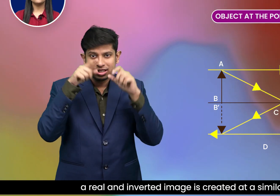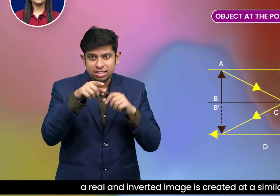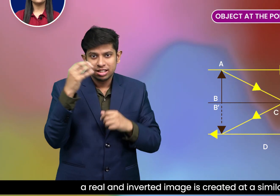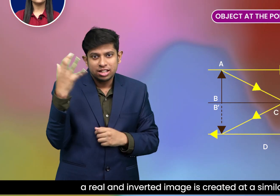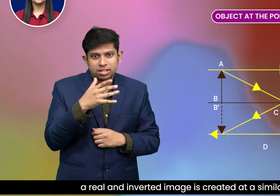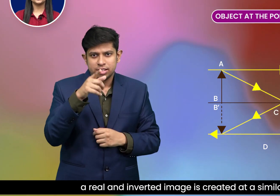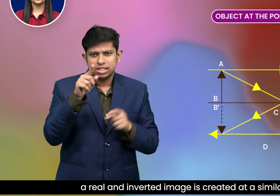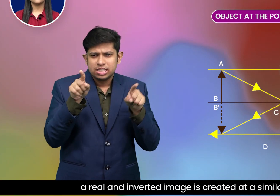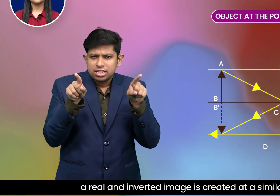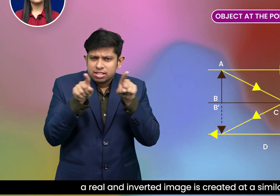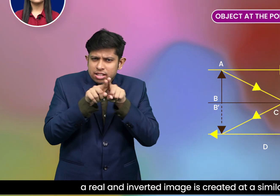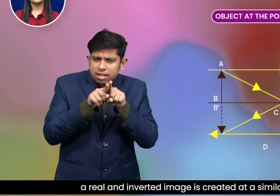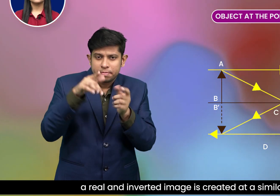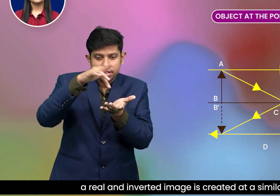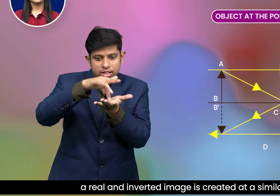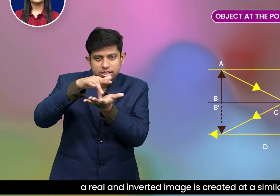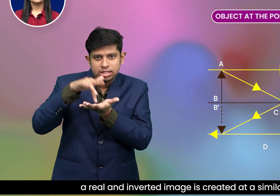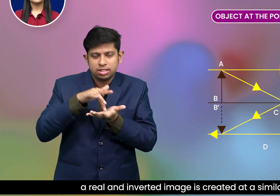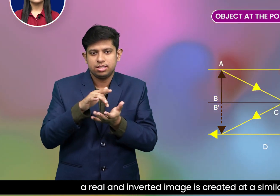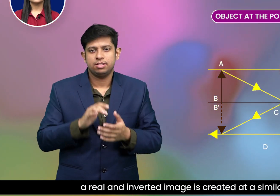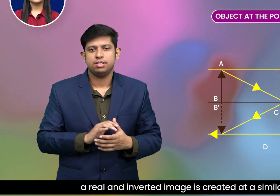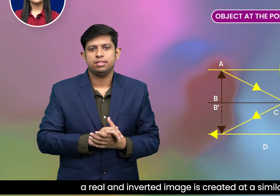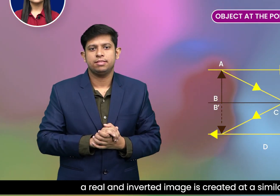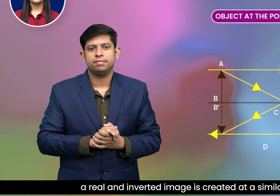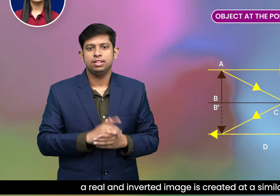a similar position.